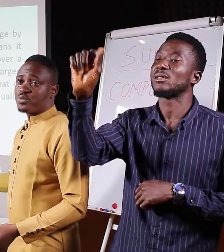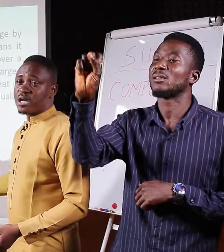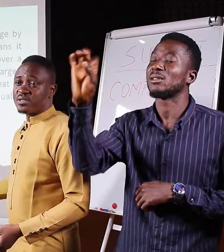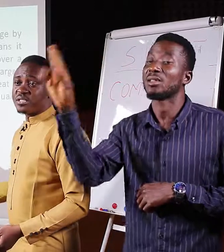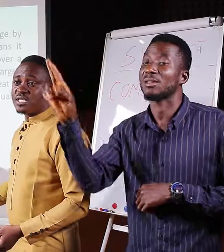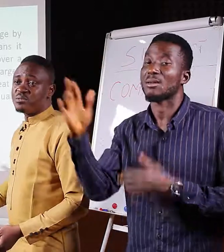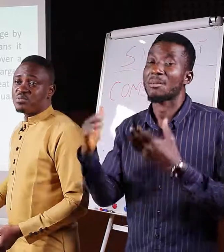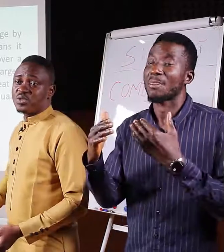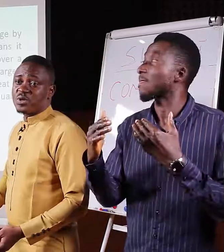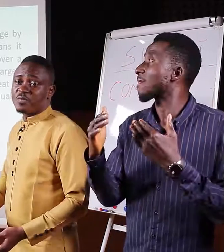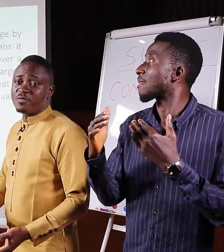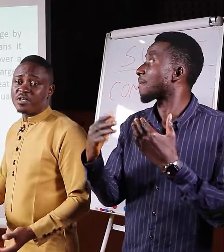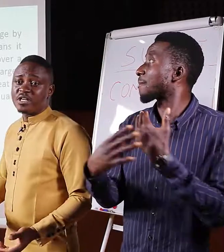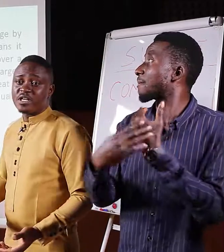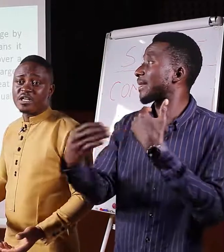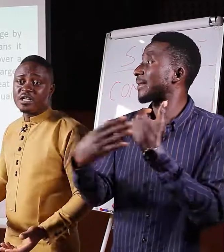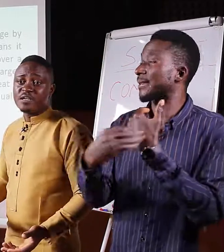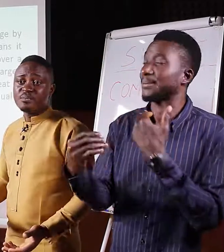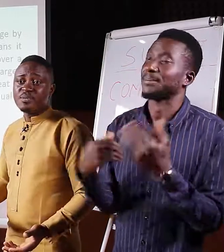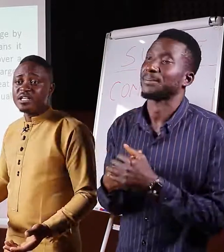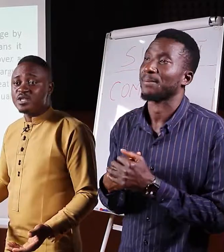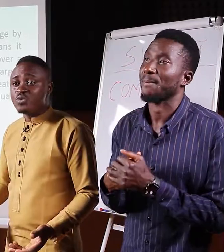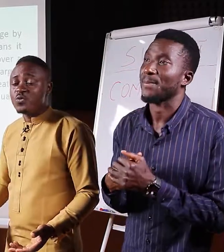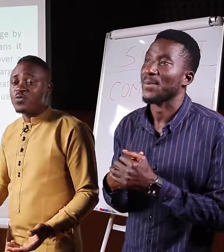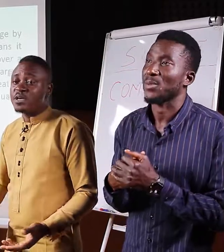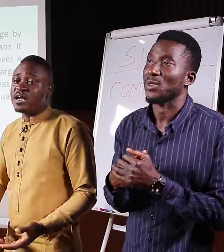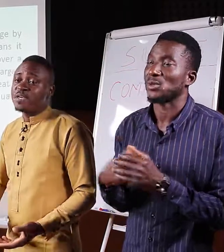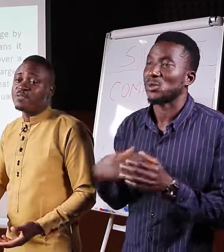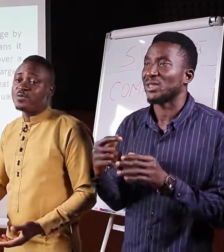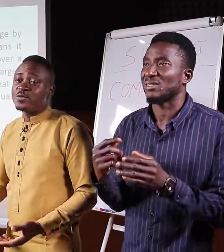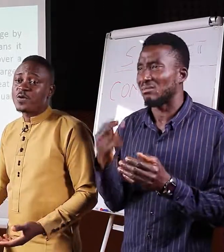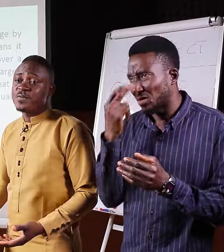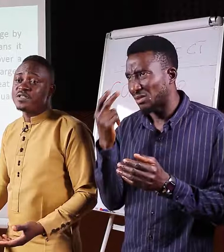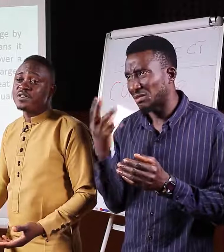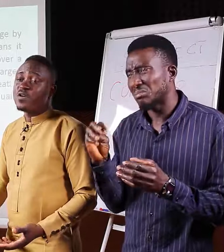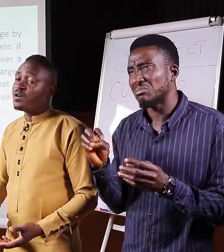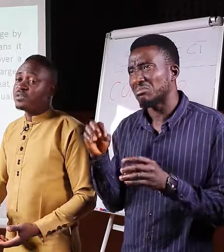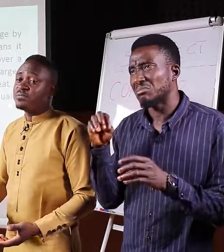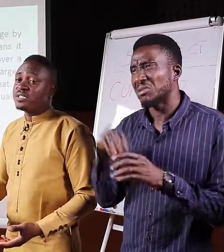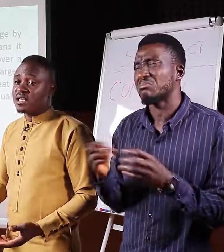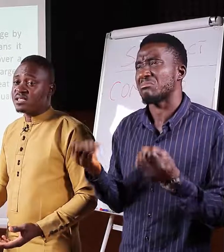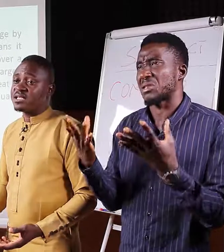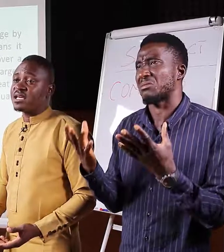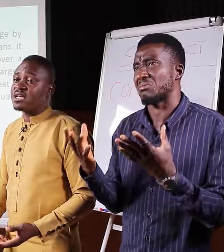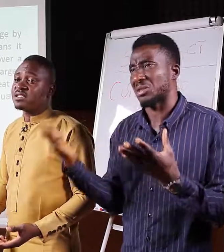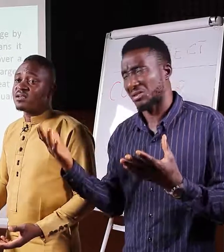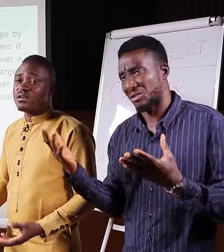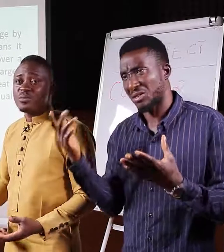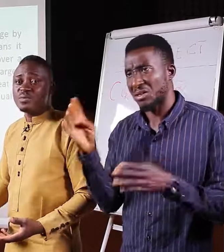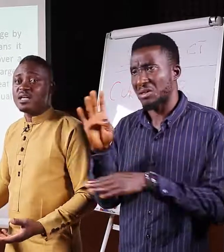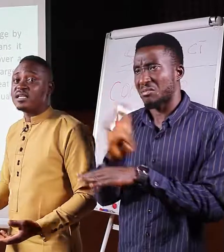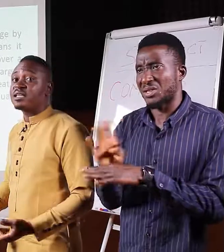which you could actually see in most of the places we go for either making photocopies, business